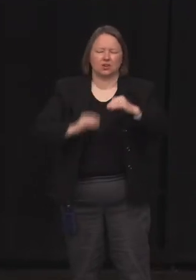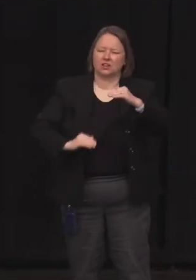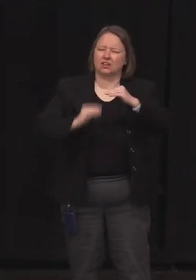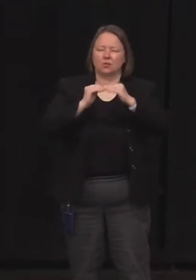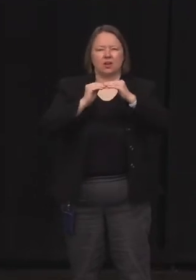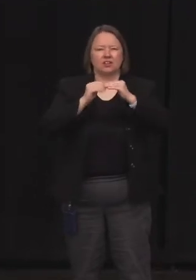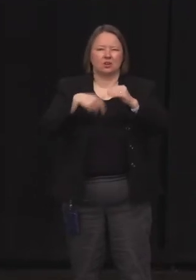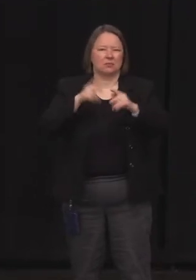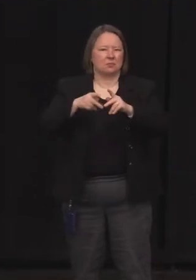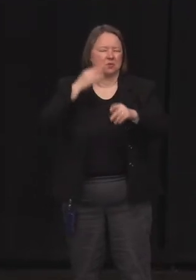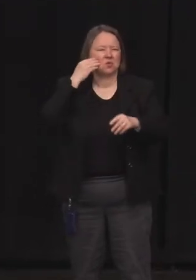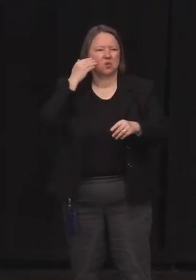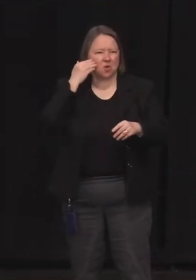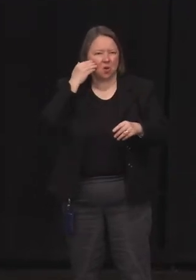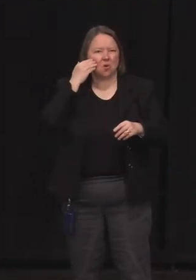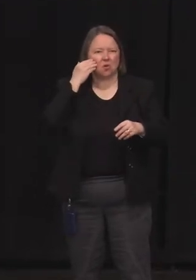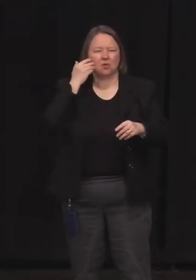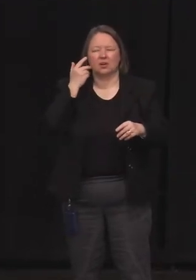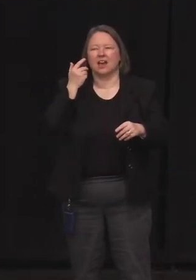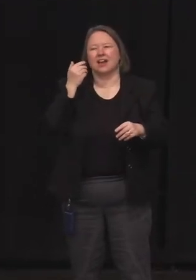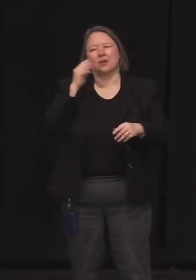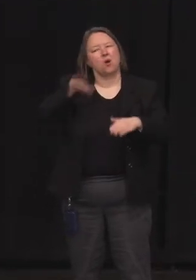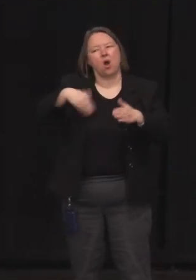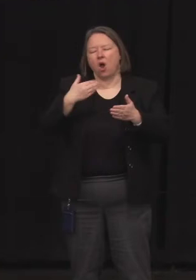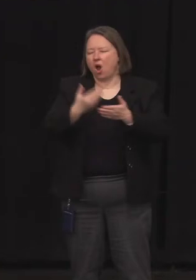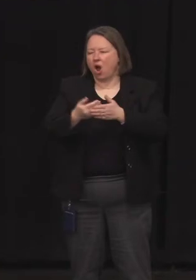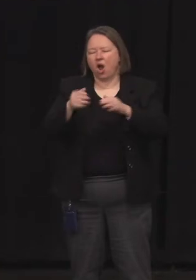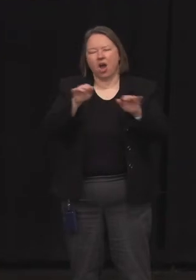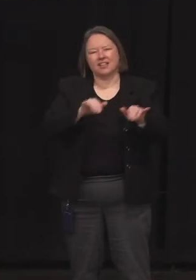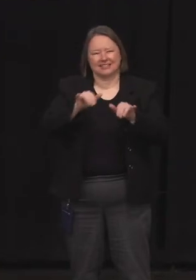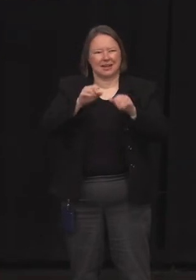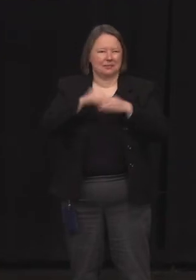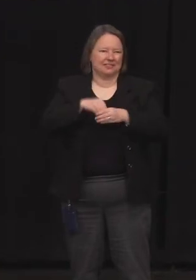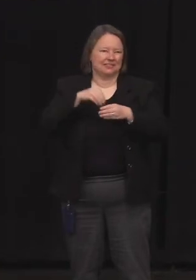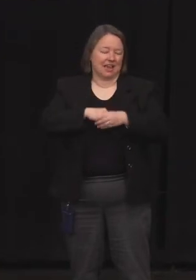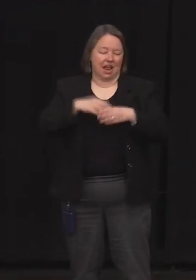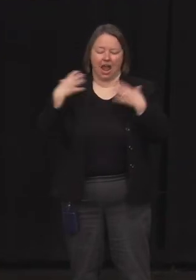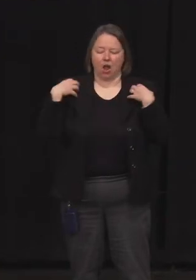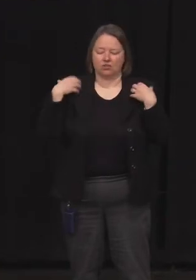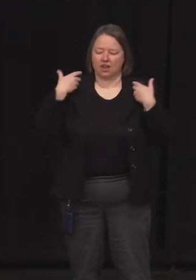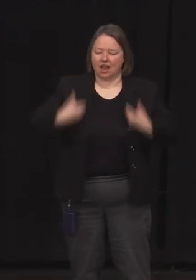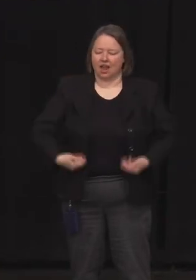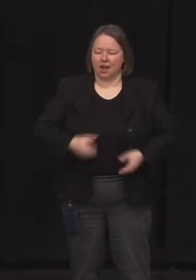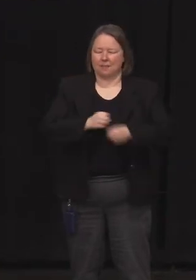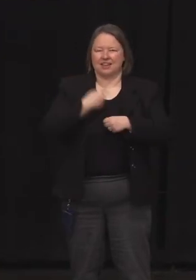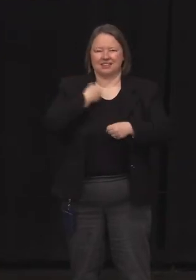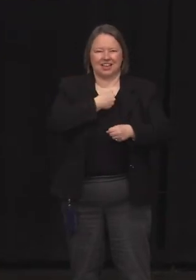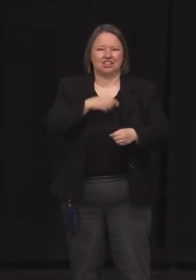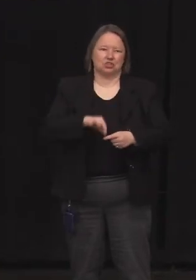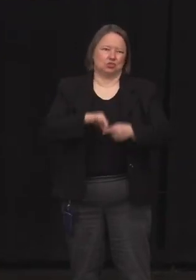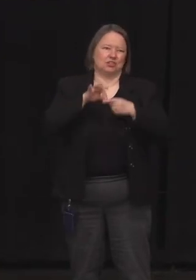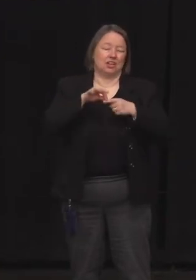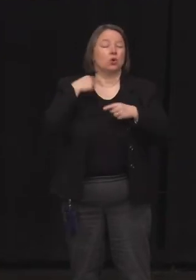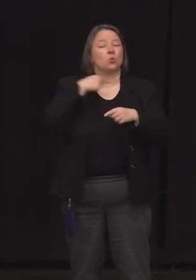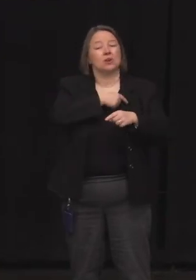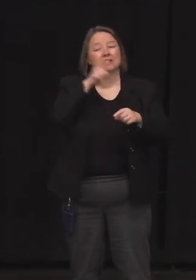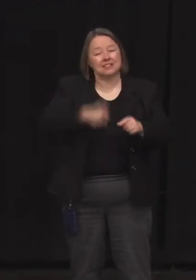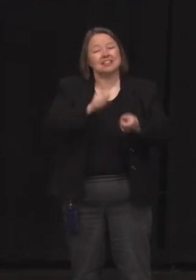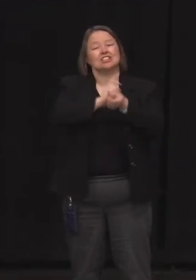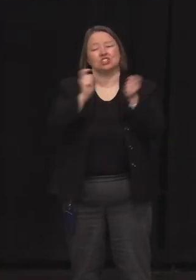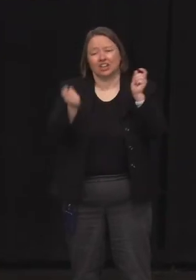what I know. I know we are all the same in the inside, and the outside is what makes us unique, and we need a